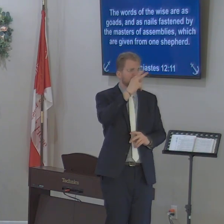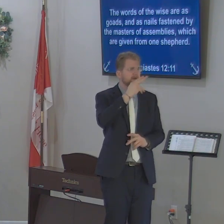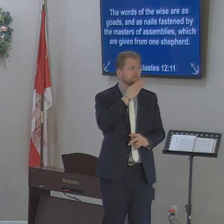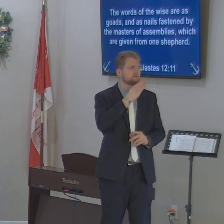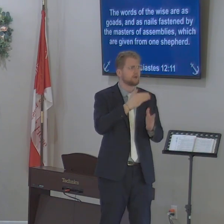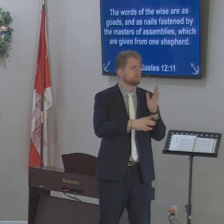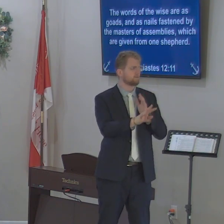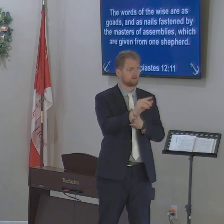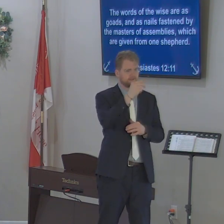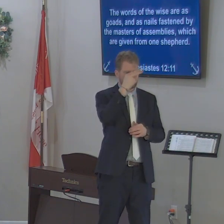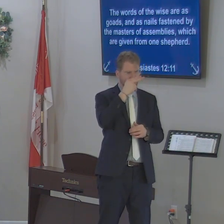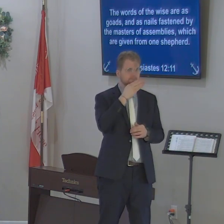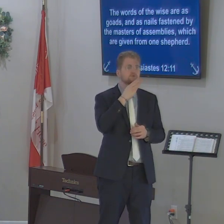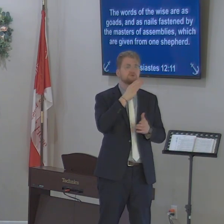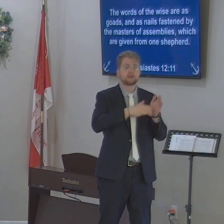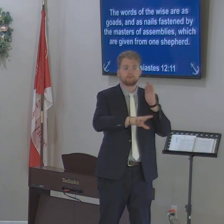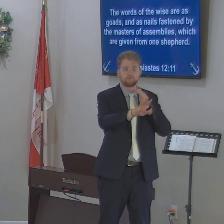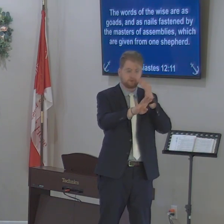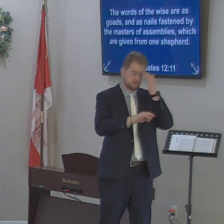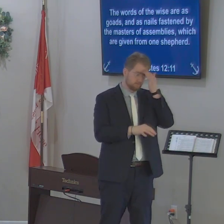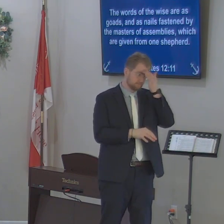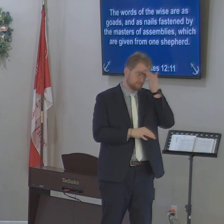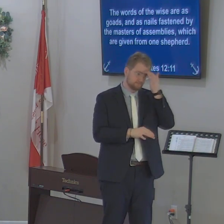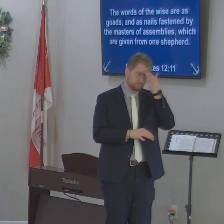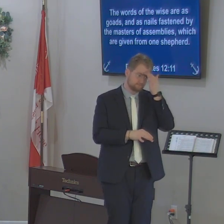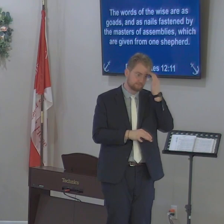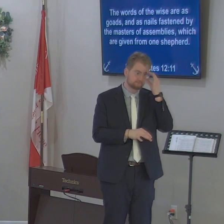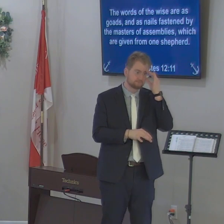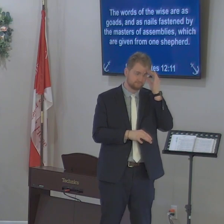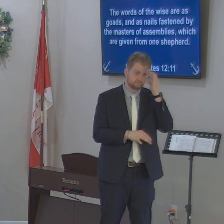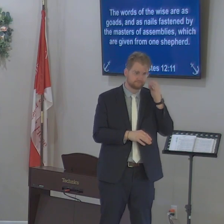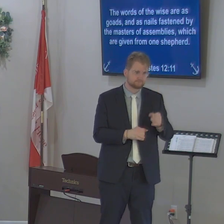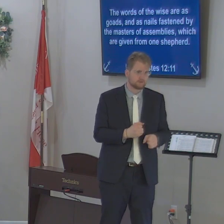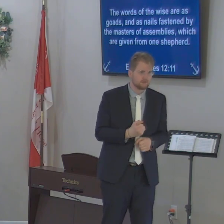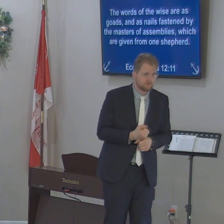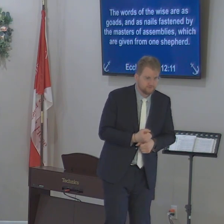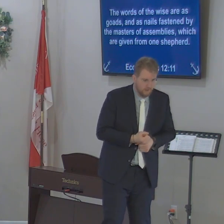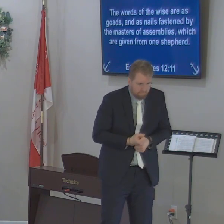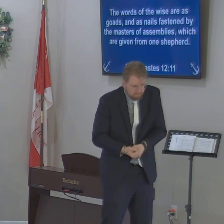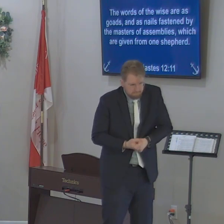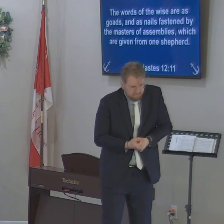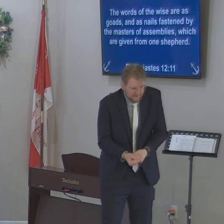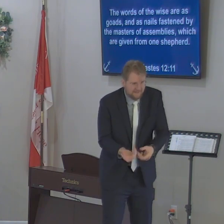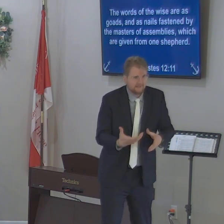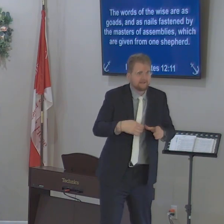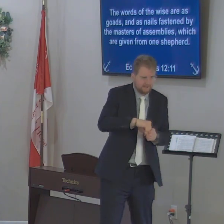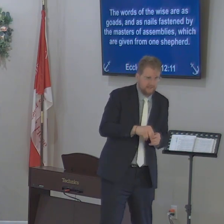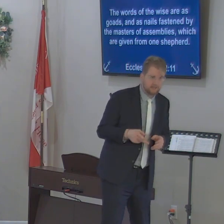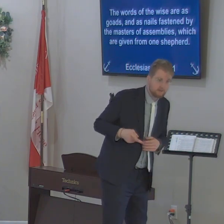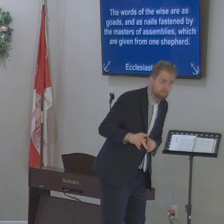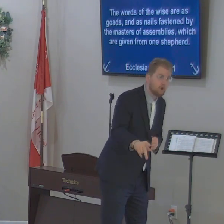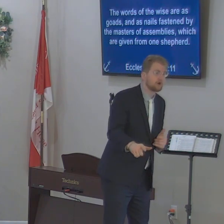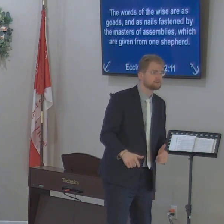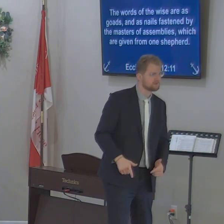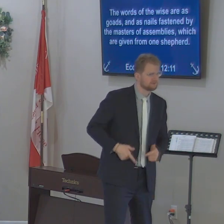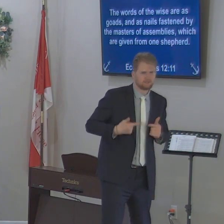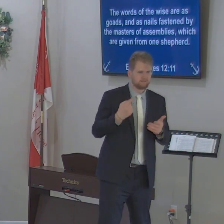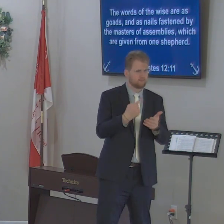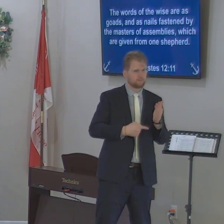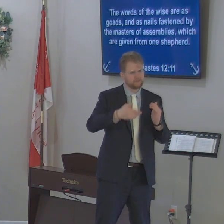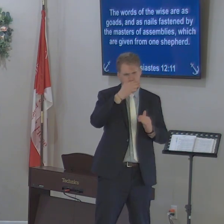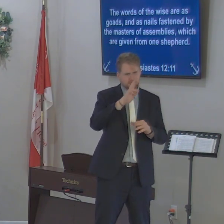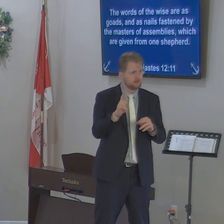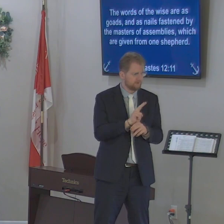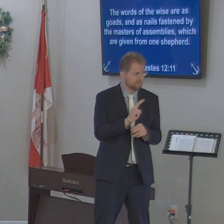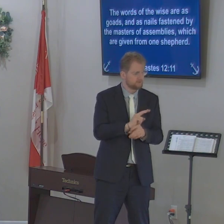see it. Hebrews chapter 4. So there's a pricking, a prodding going on in Paul's life. What is God using? Well, according to